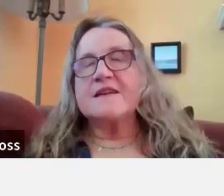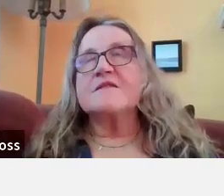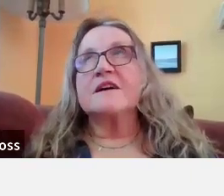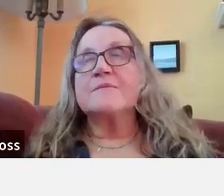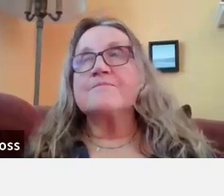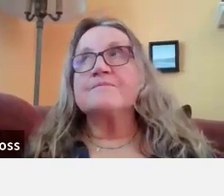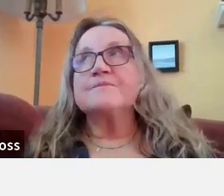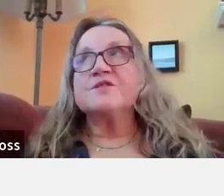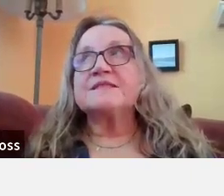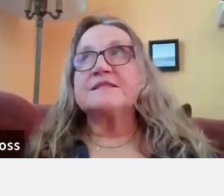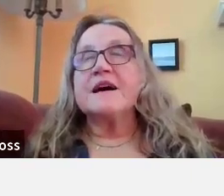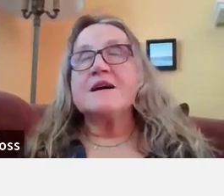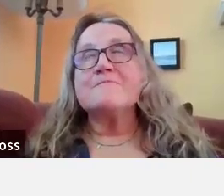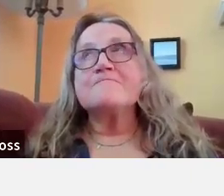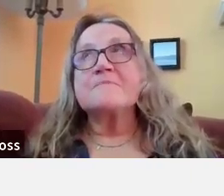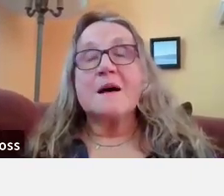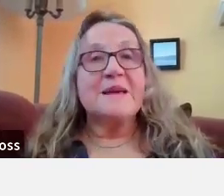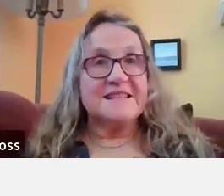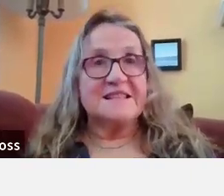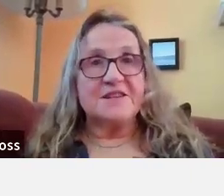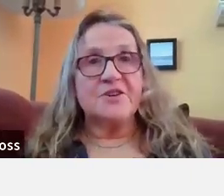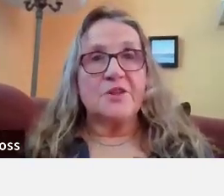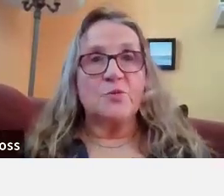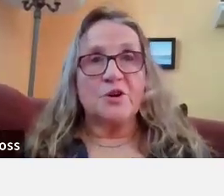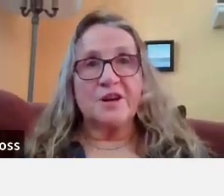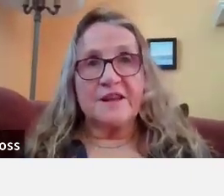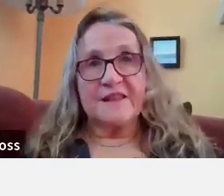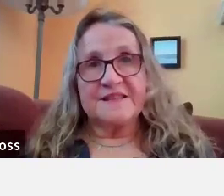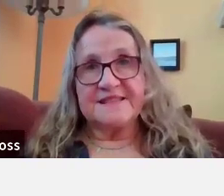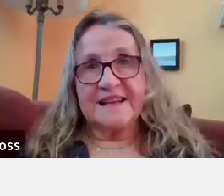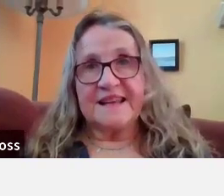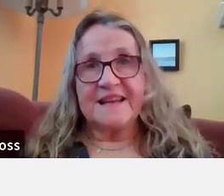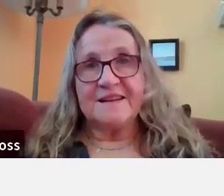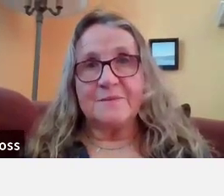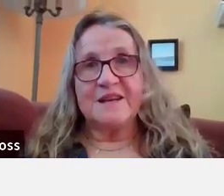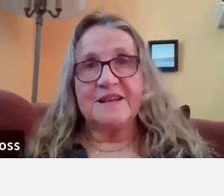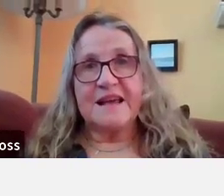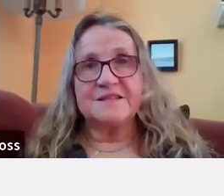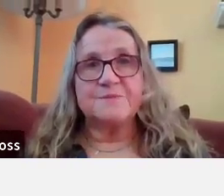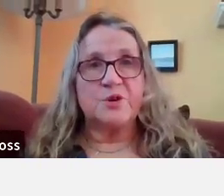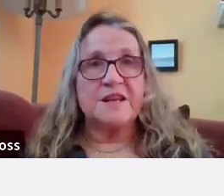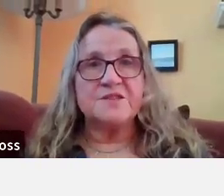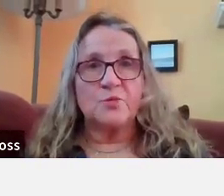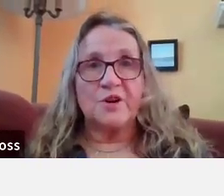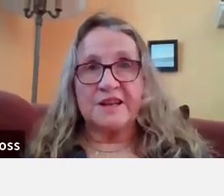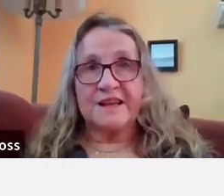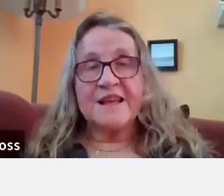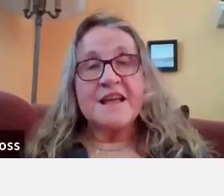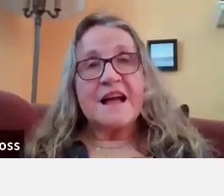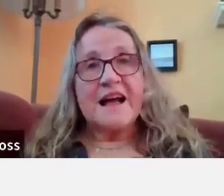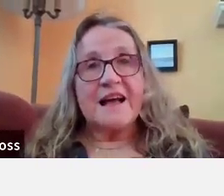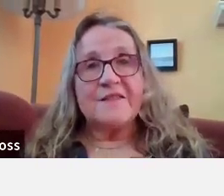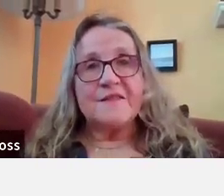really just amazing to hear all the work that this dedicated committee has put into